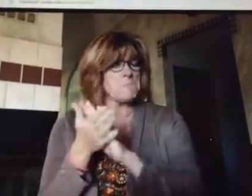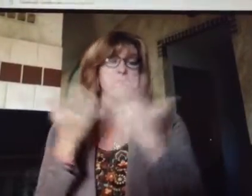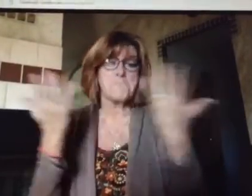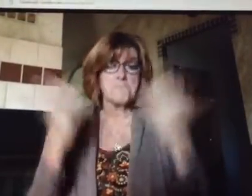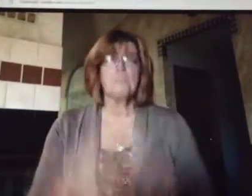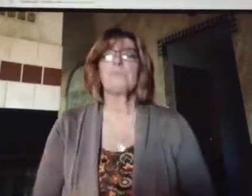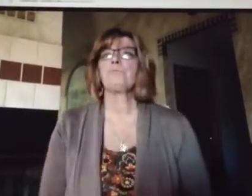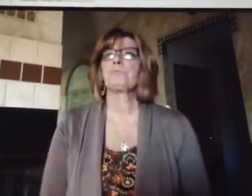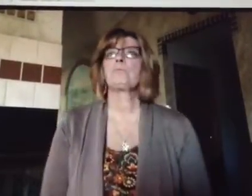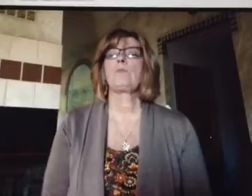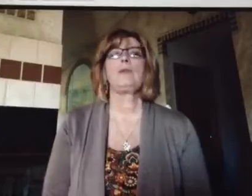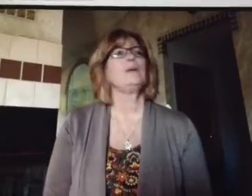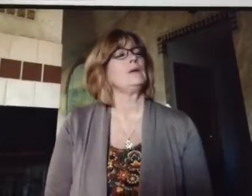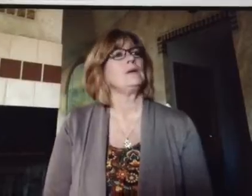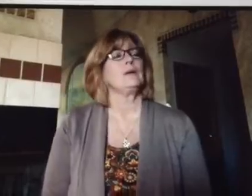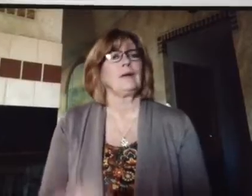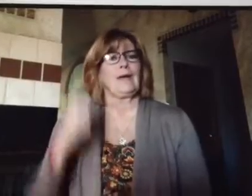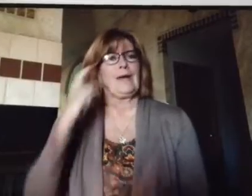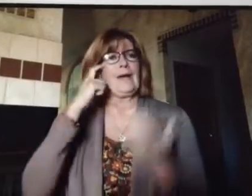Now, you all students want to become an interpreter, correct?